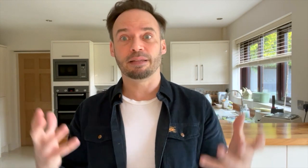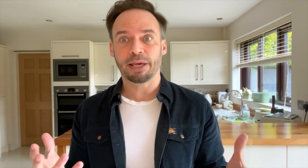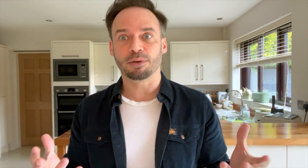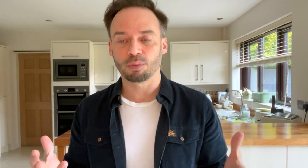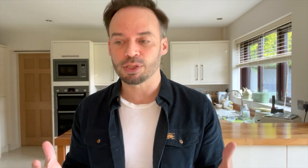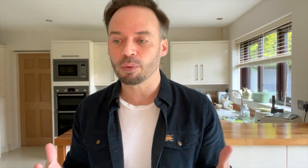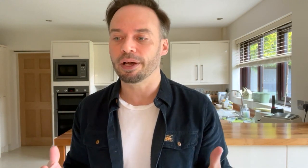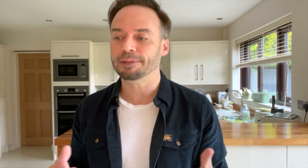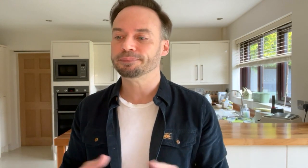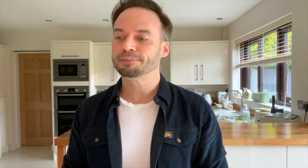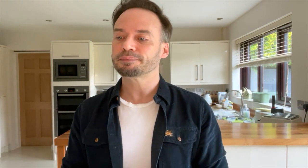the beatles once were